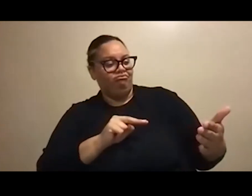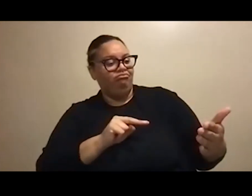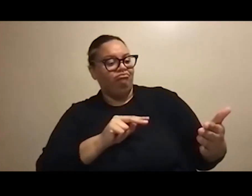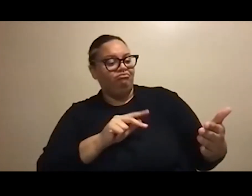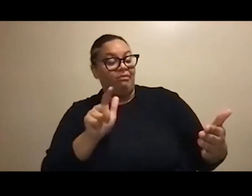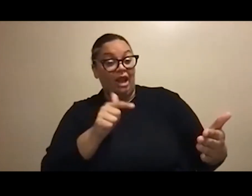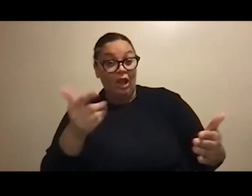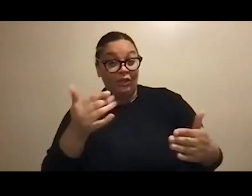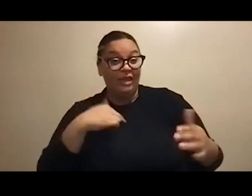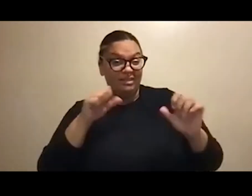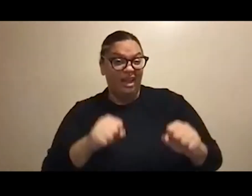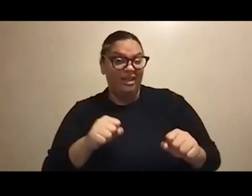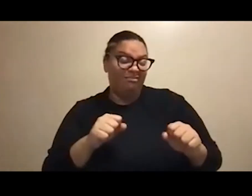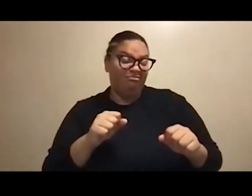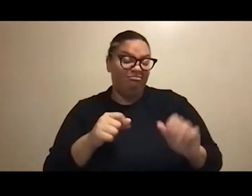point to.